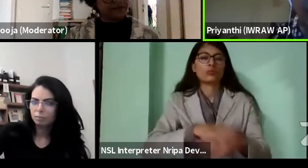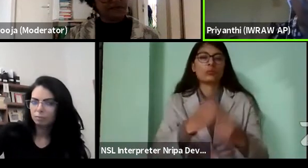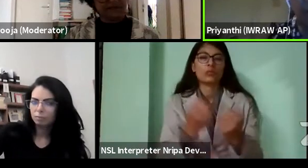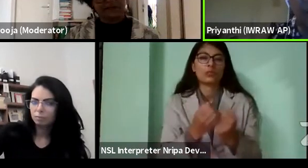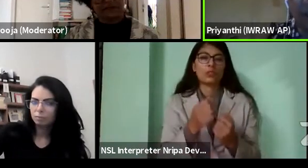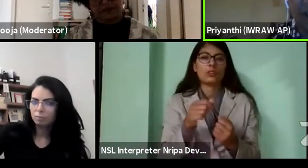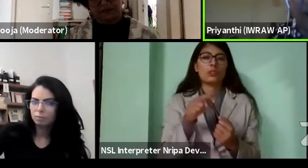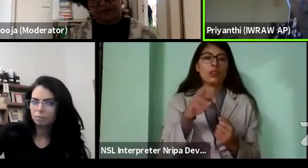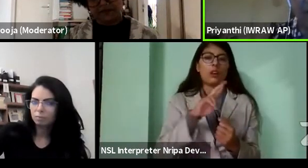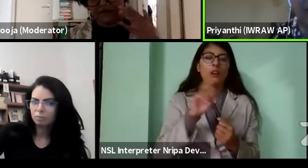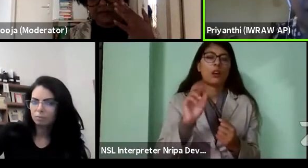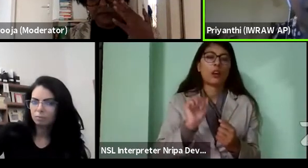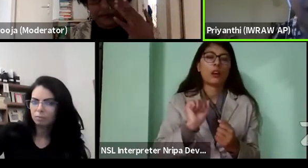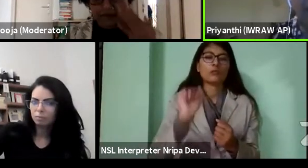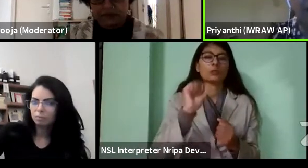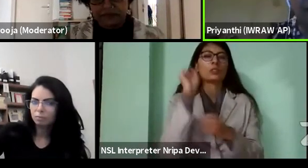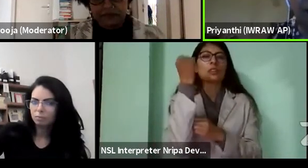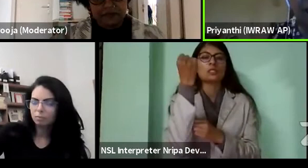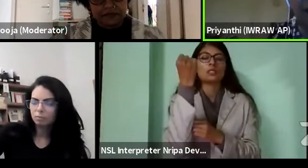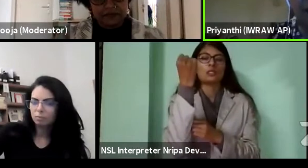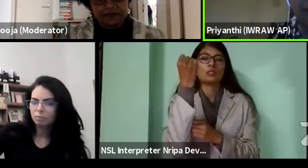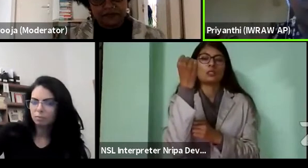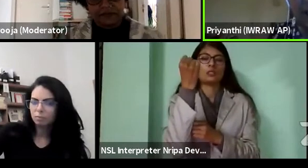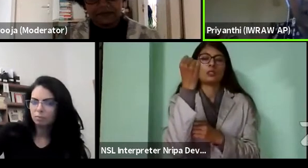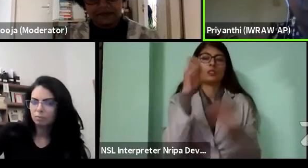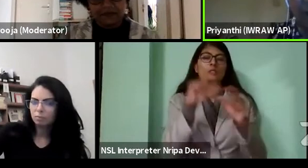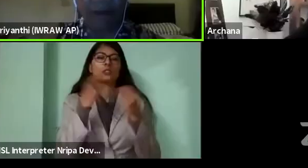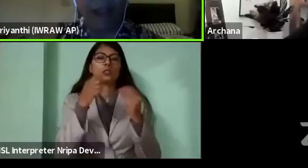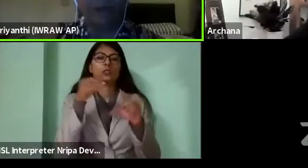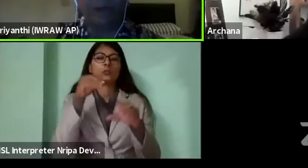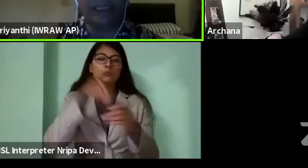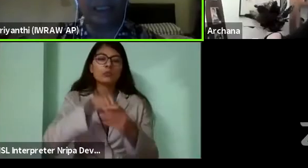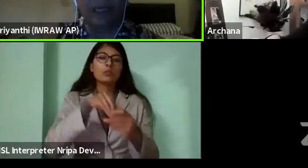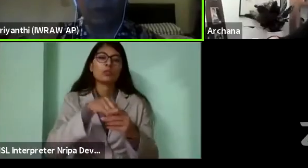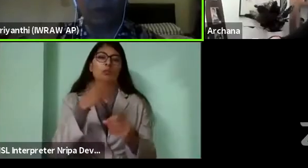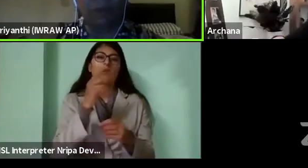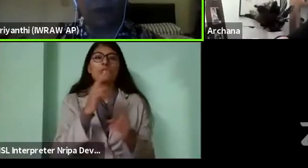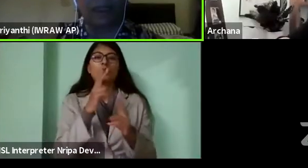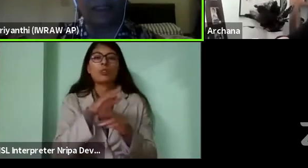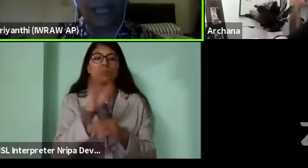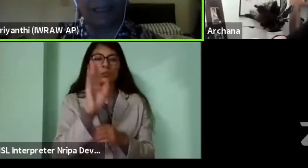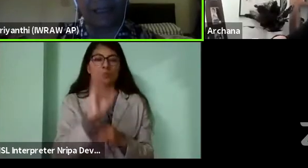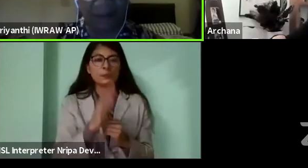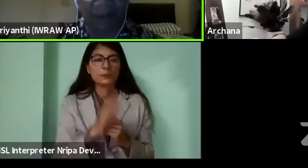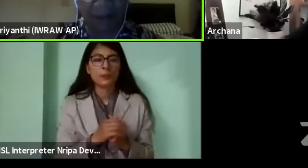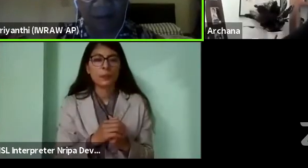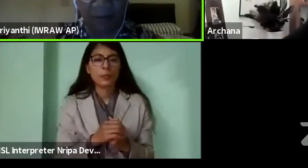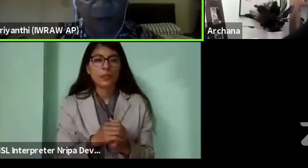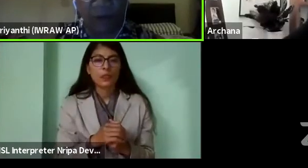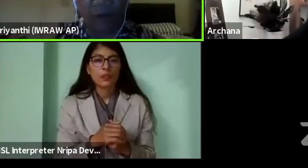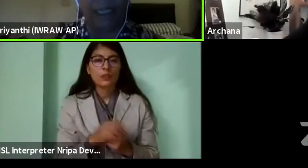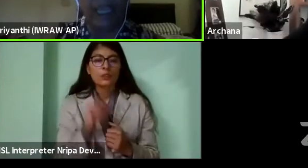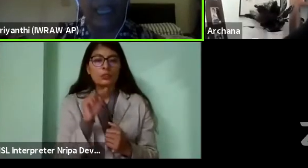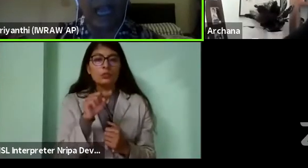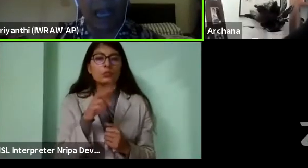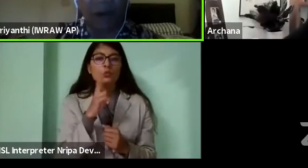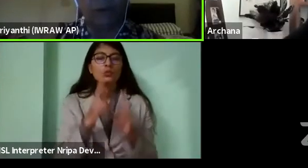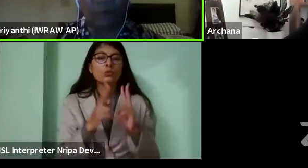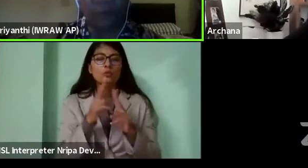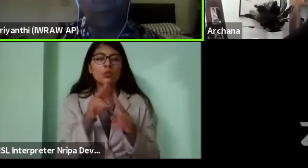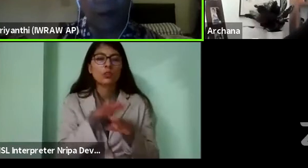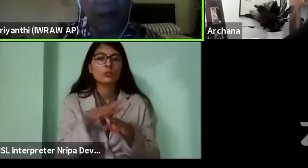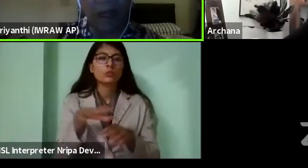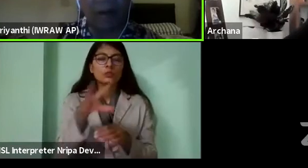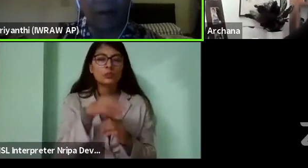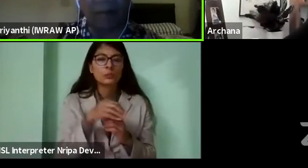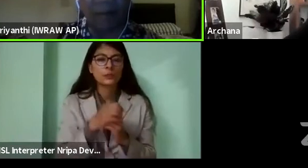their own national contexts. And I think we need to figure out that not only how